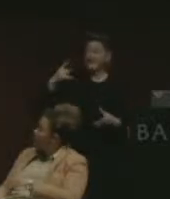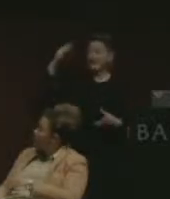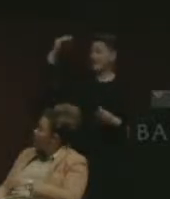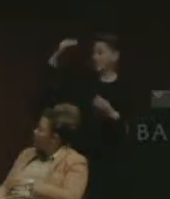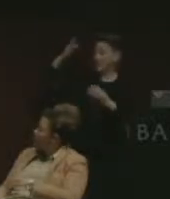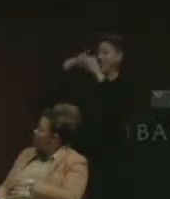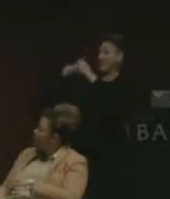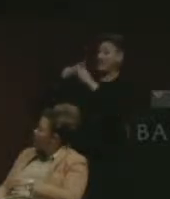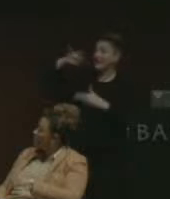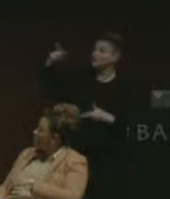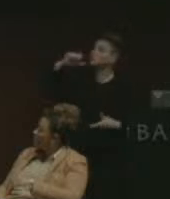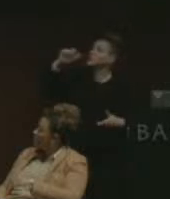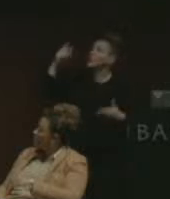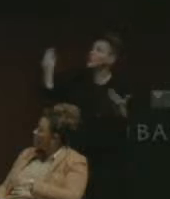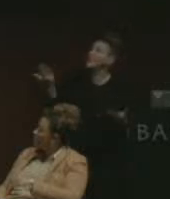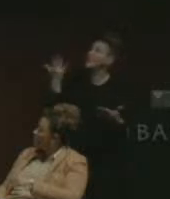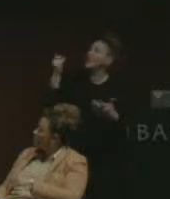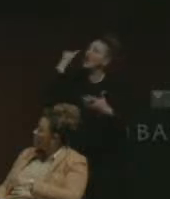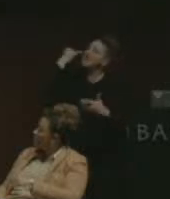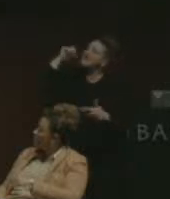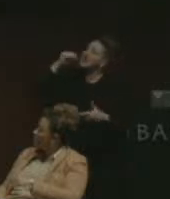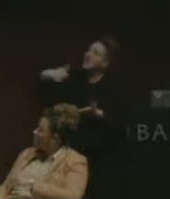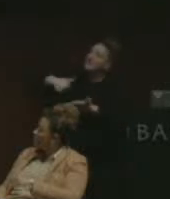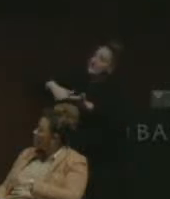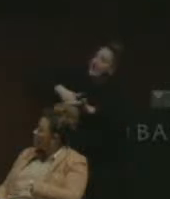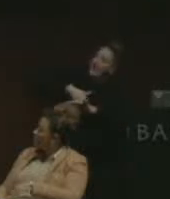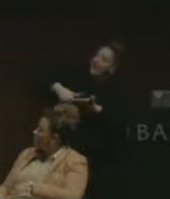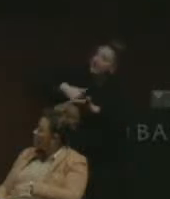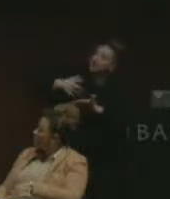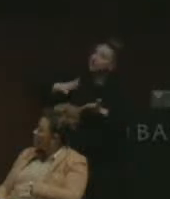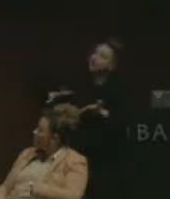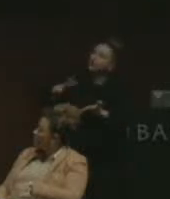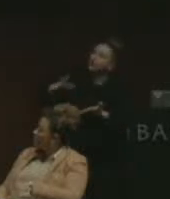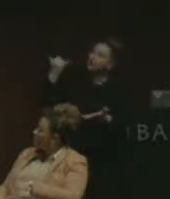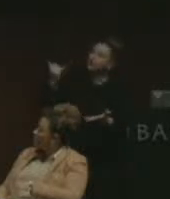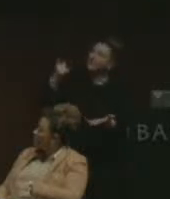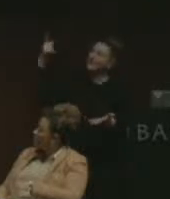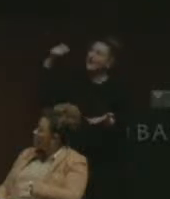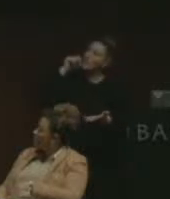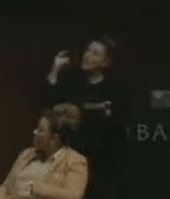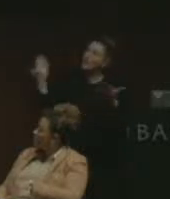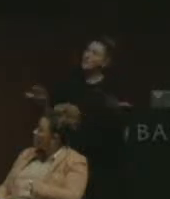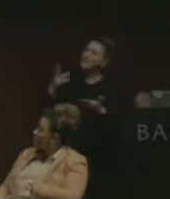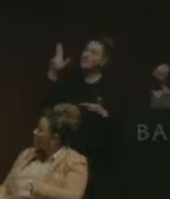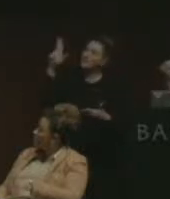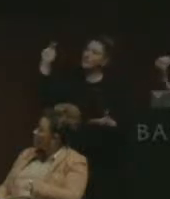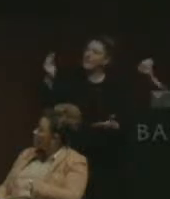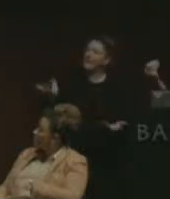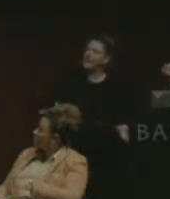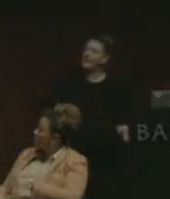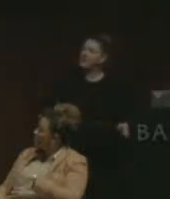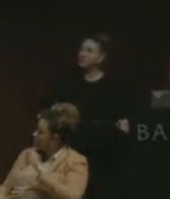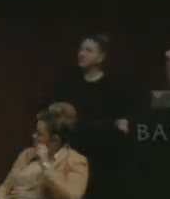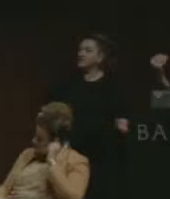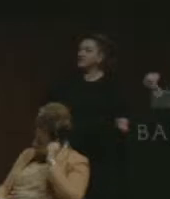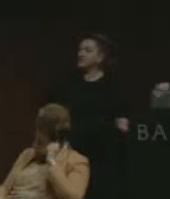a decision, you wouldn't be here if someone didn't iron your shirt today. You would not be at this United Nations. So very